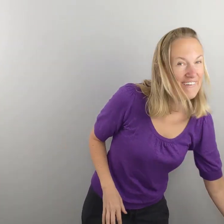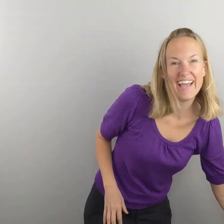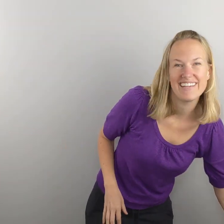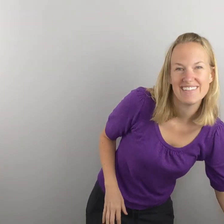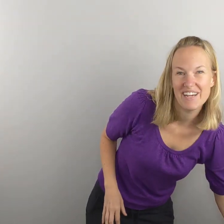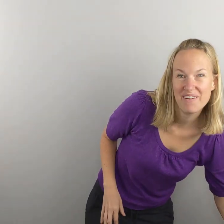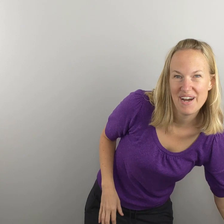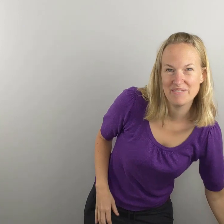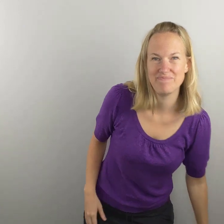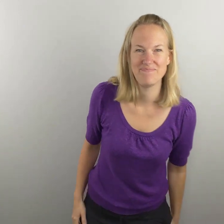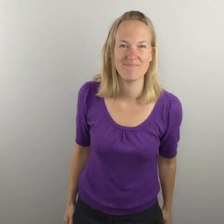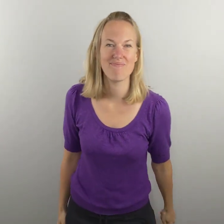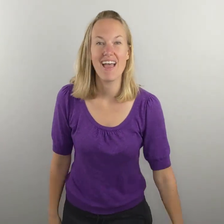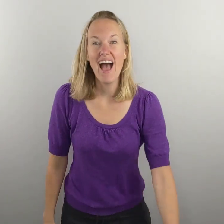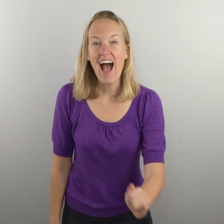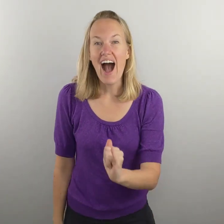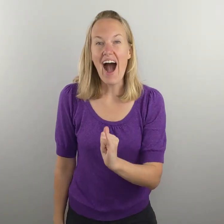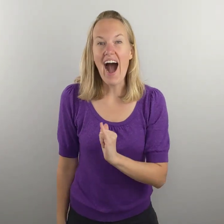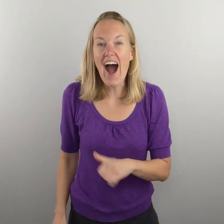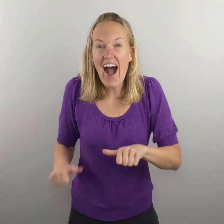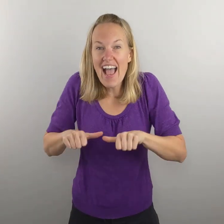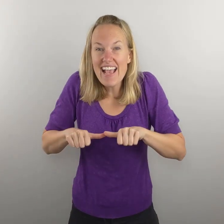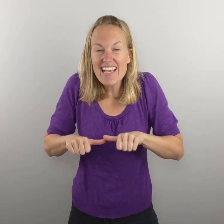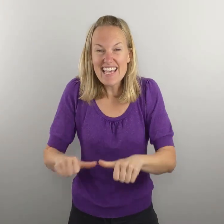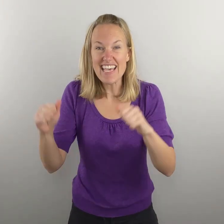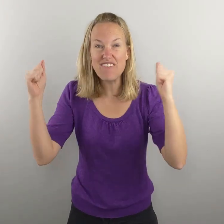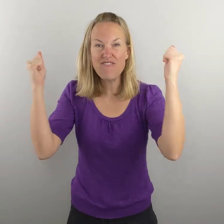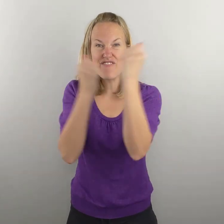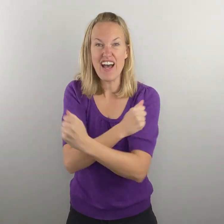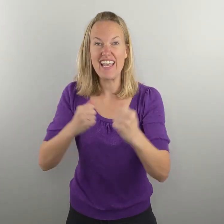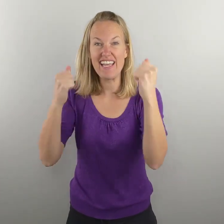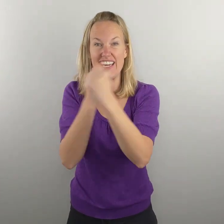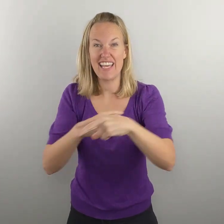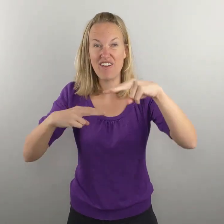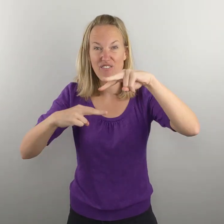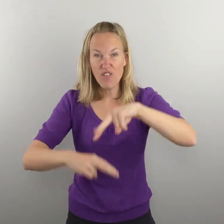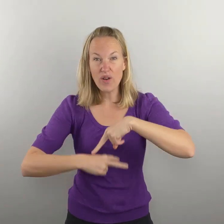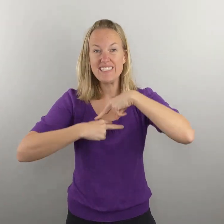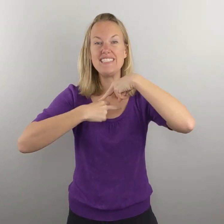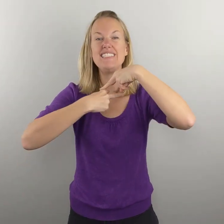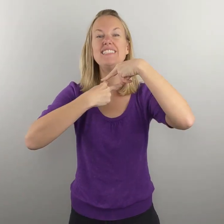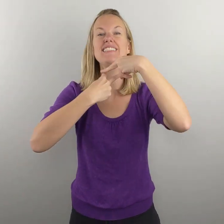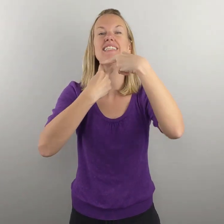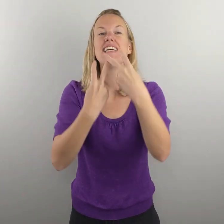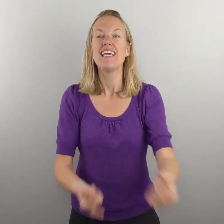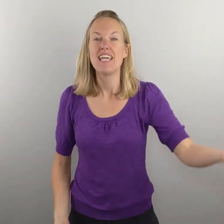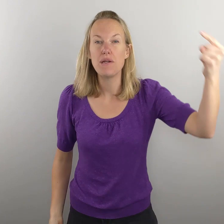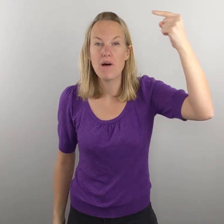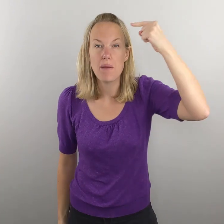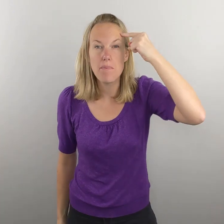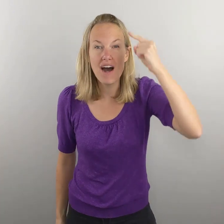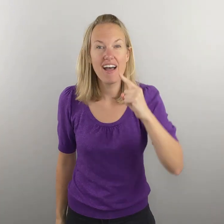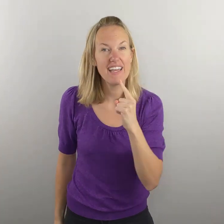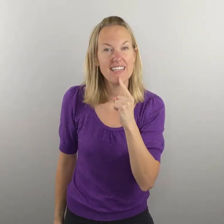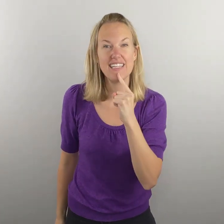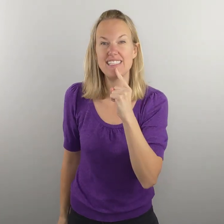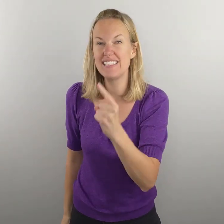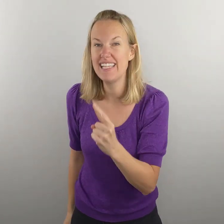Okay, here we go. I keep fighting voices in my mind that